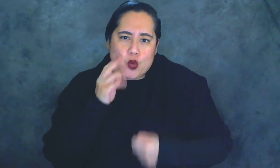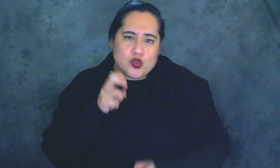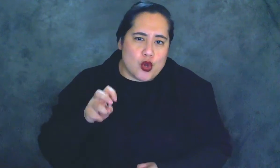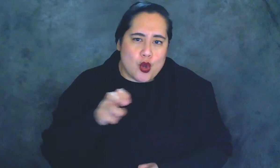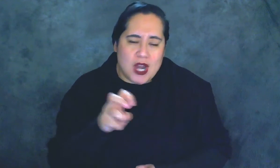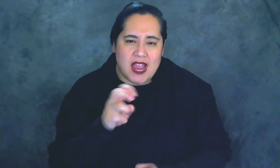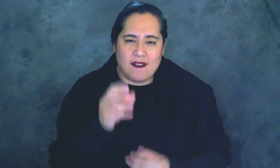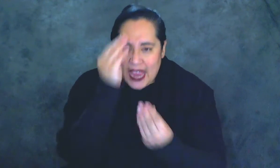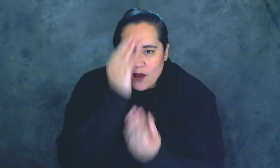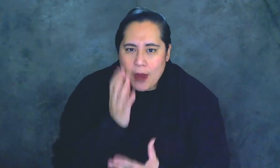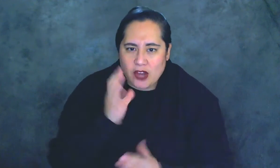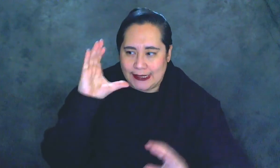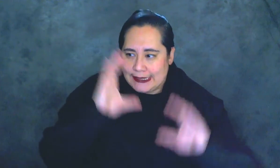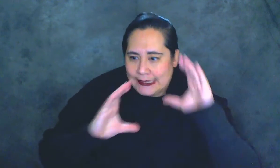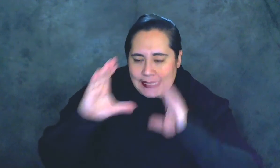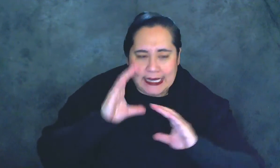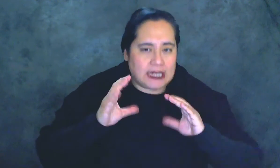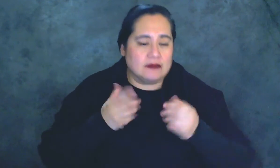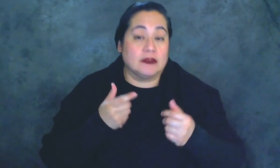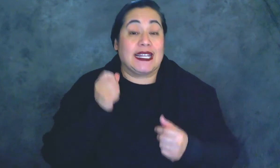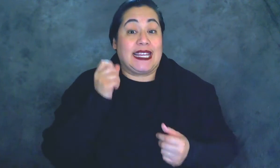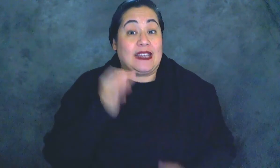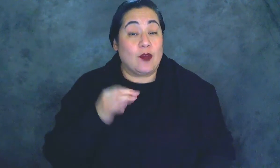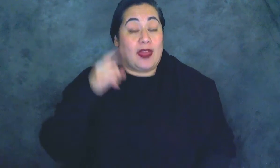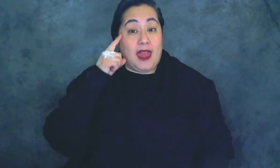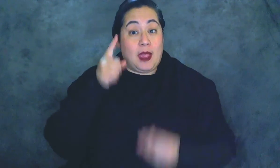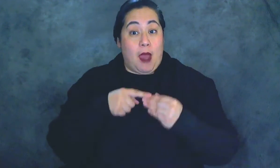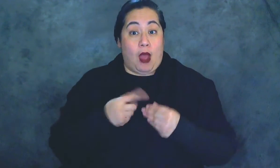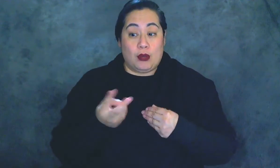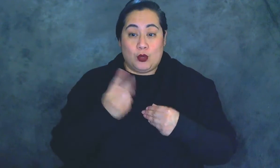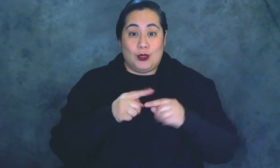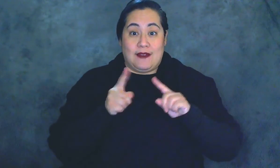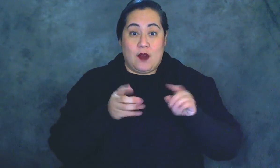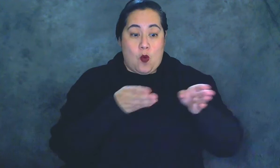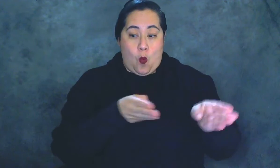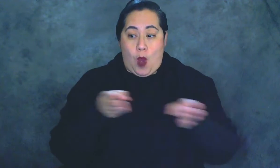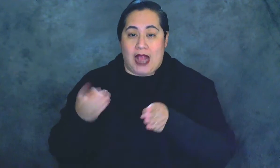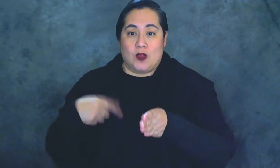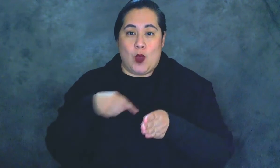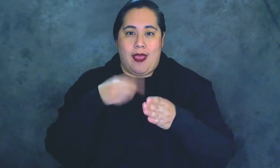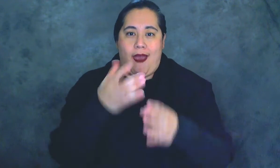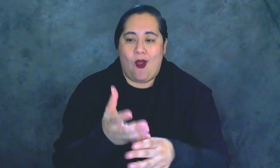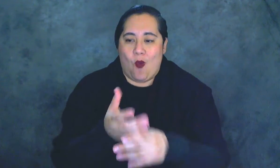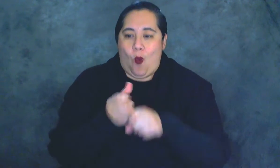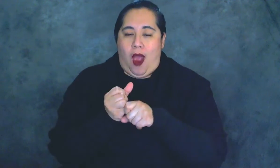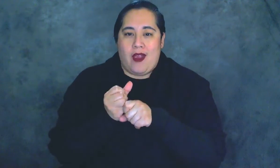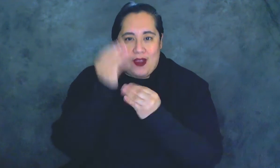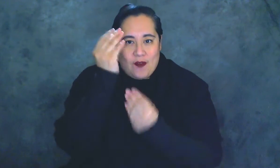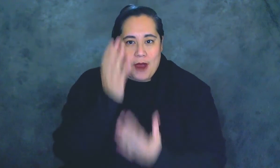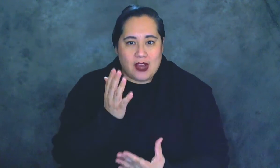information seeking. And so if we think about those two different ways that we acquire information, casually